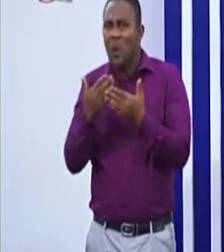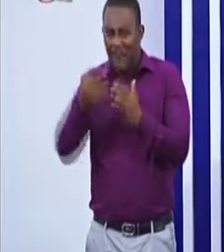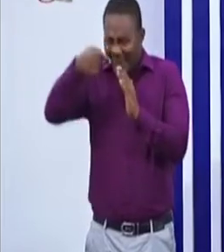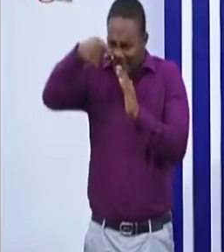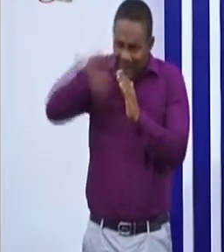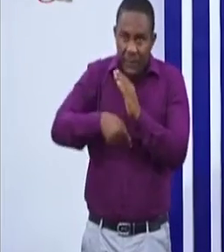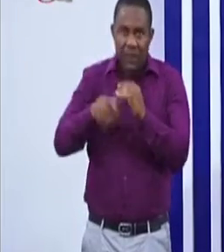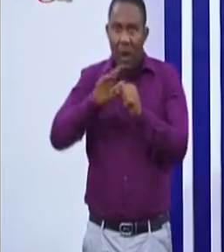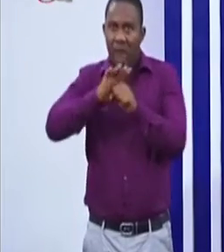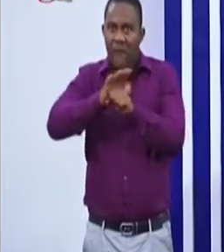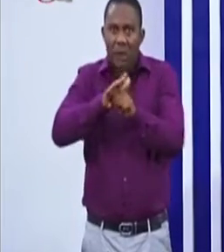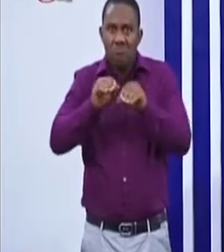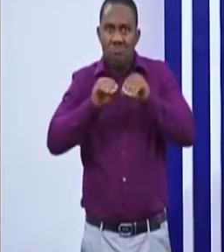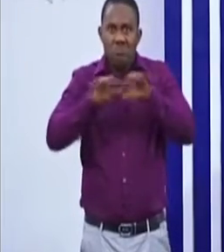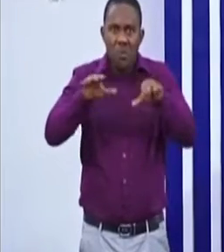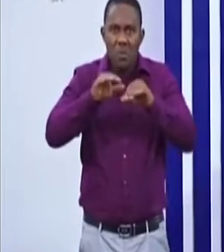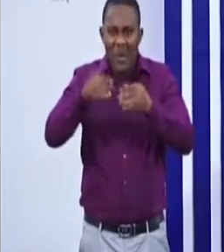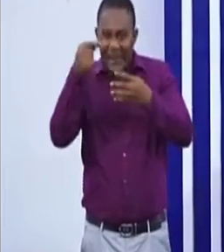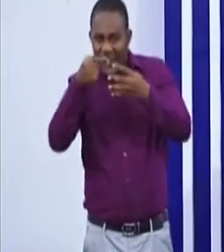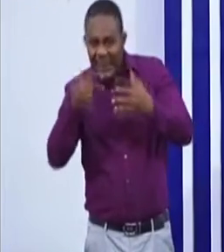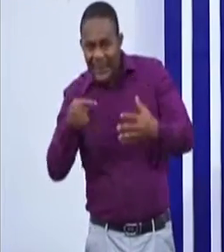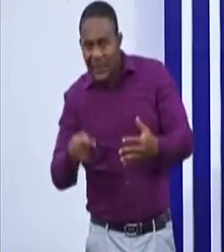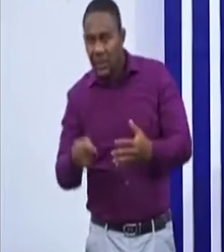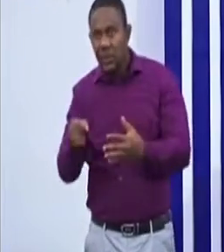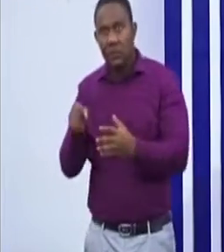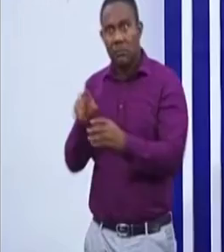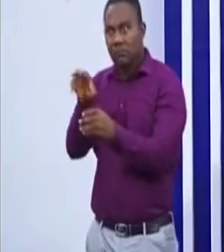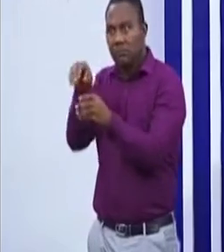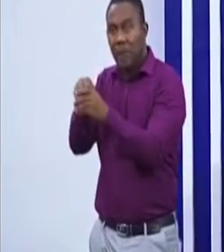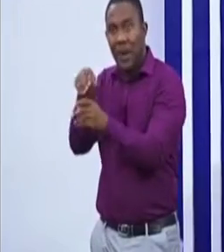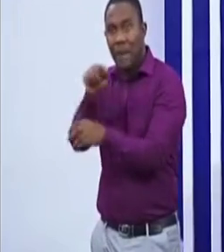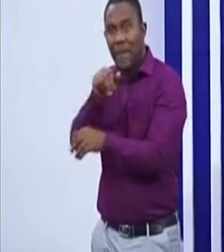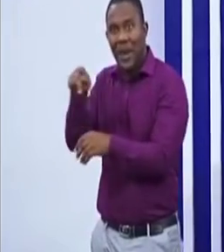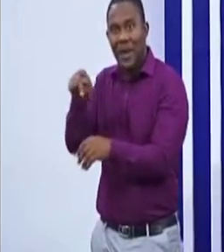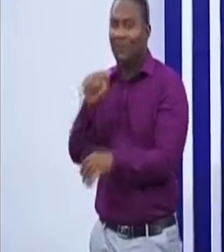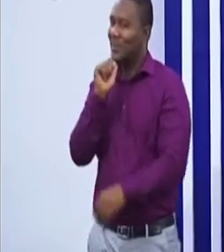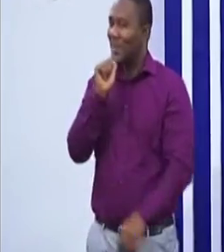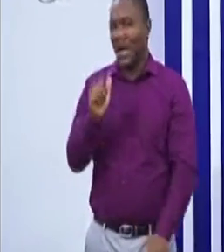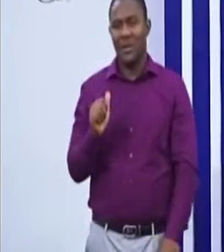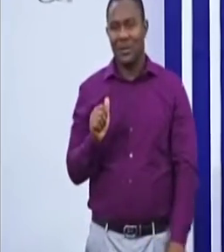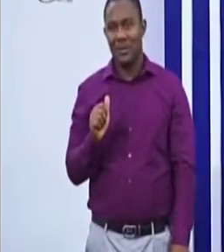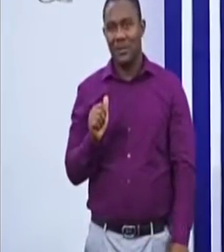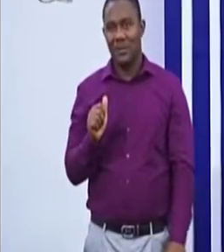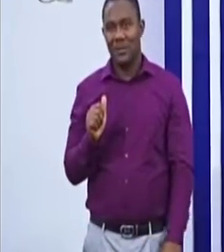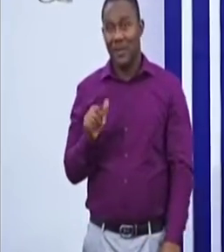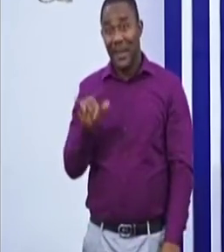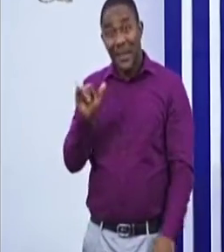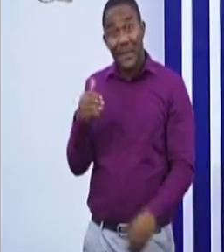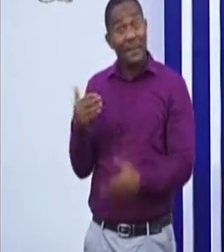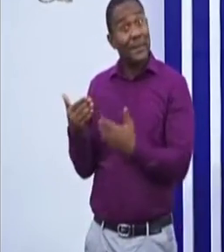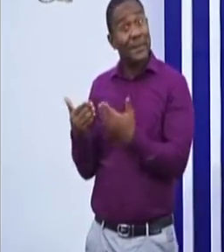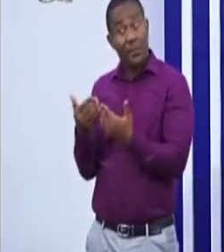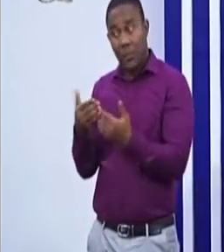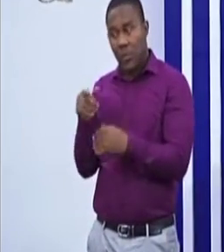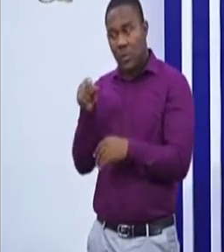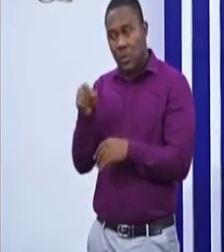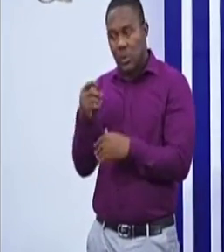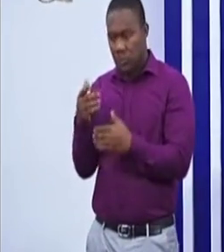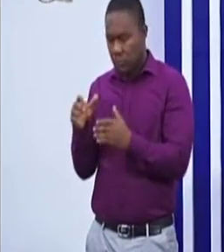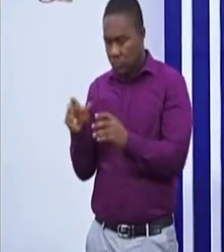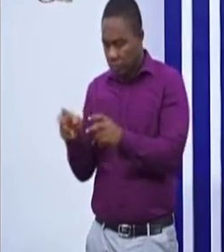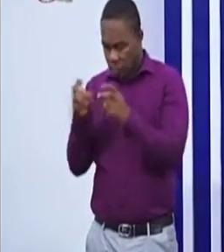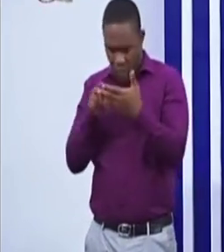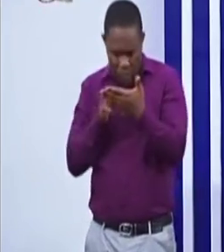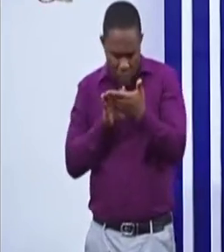resources already available, and we wanted a simple-to-use tool which anybody at all could utilize to